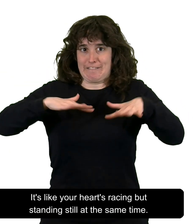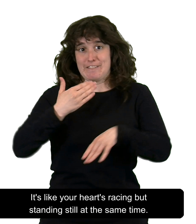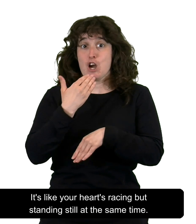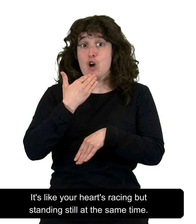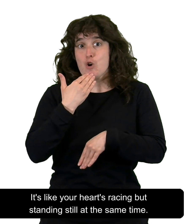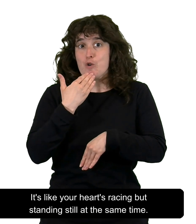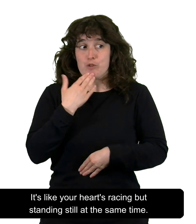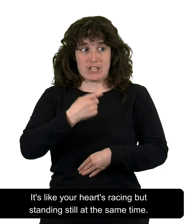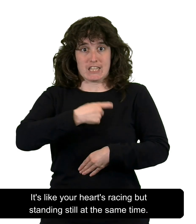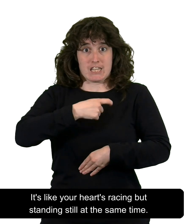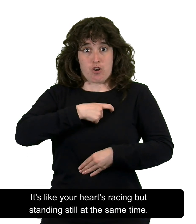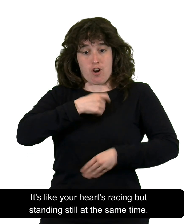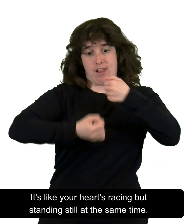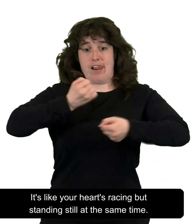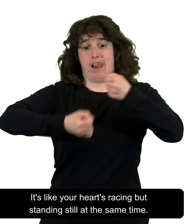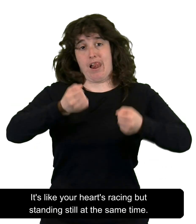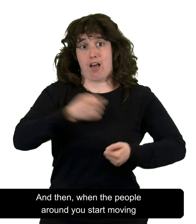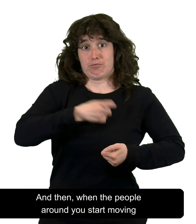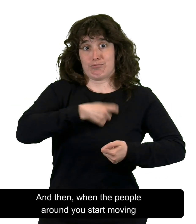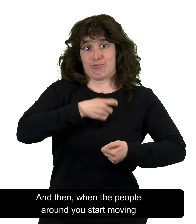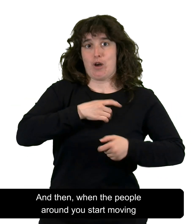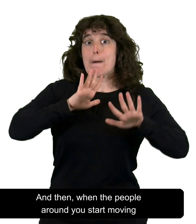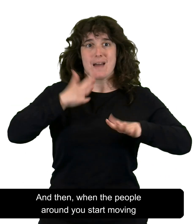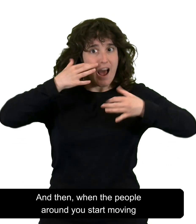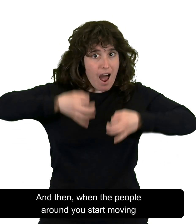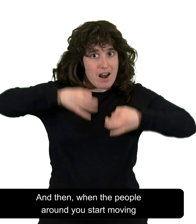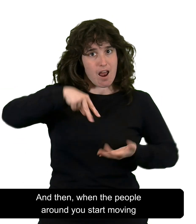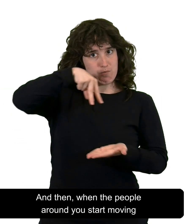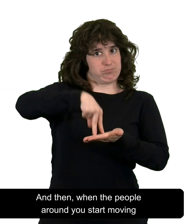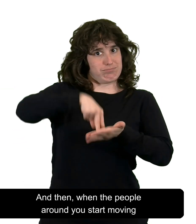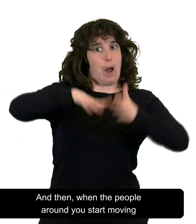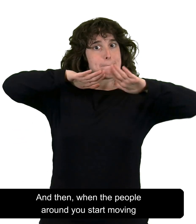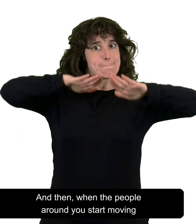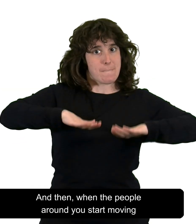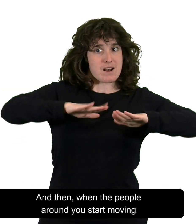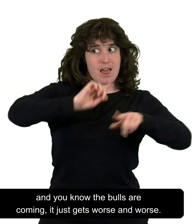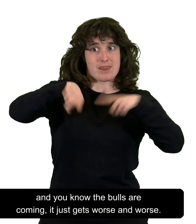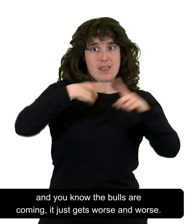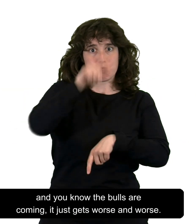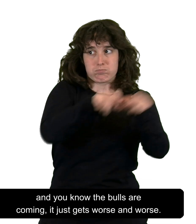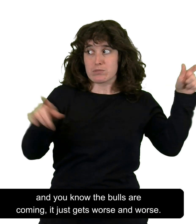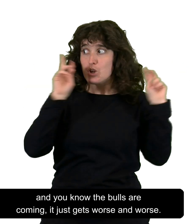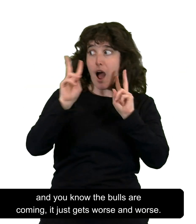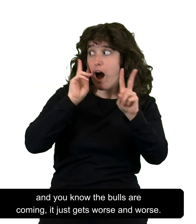standing still at the same time. And then, when the people around you start moving and you know the bulls are